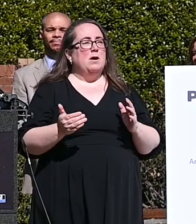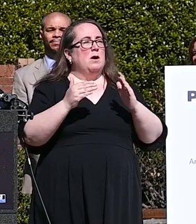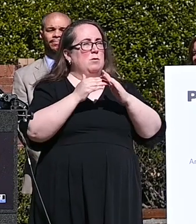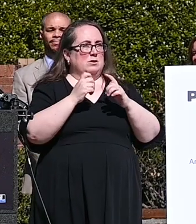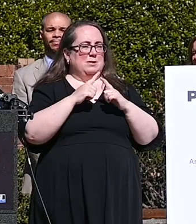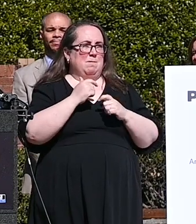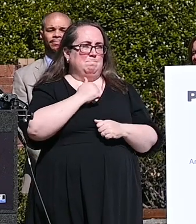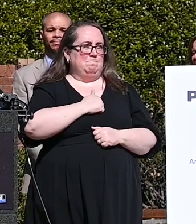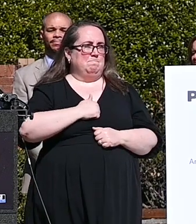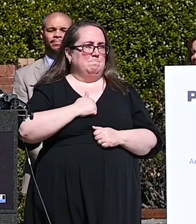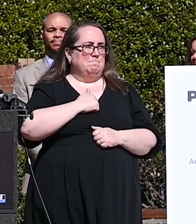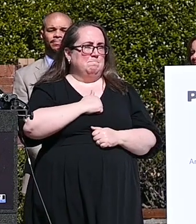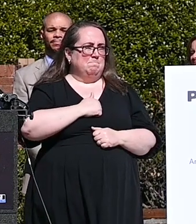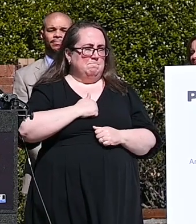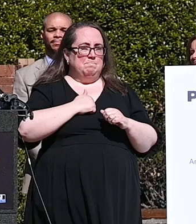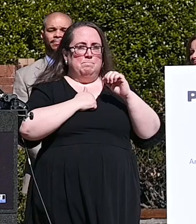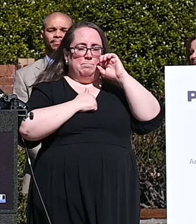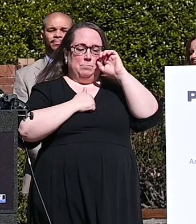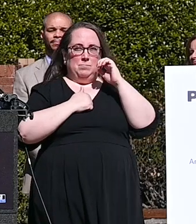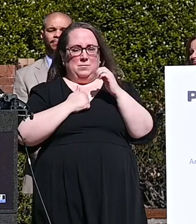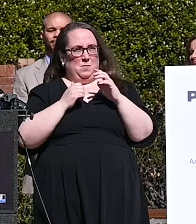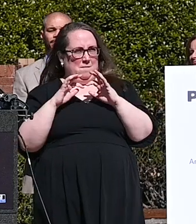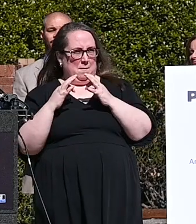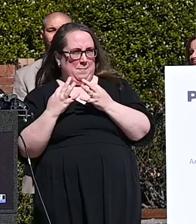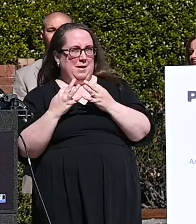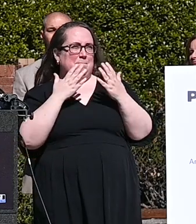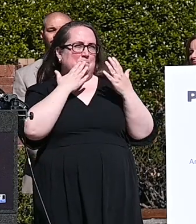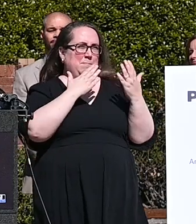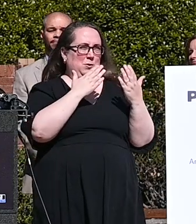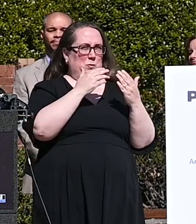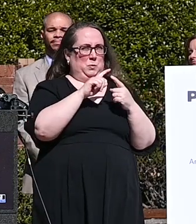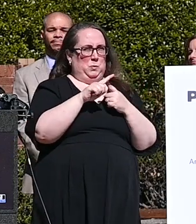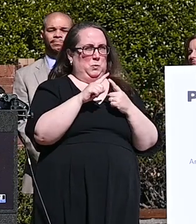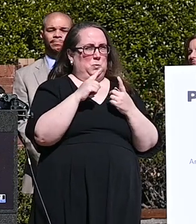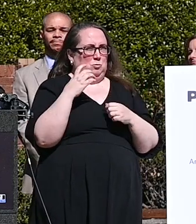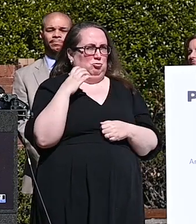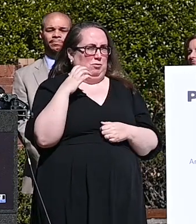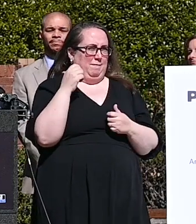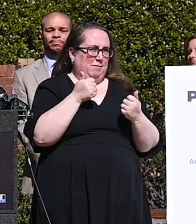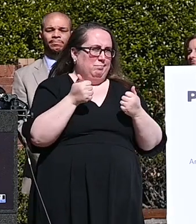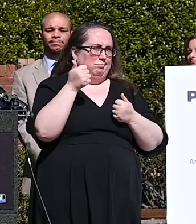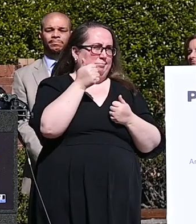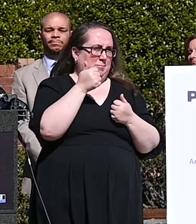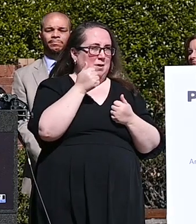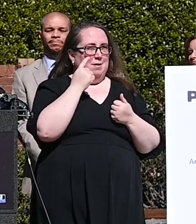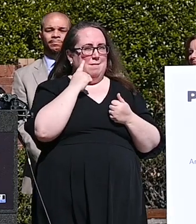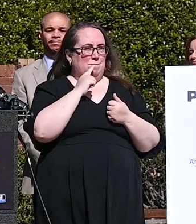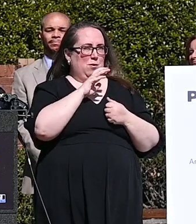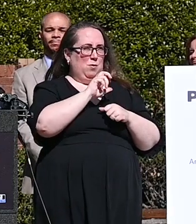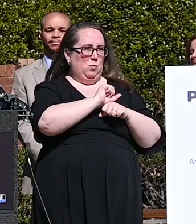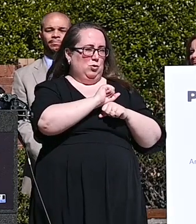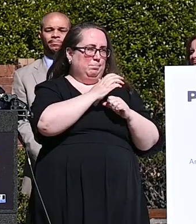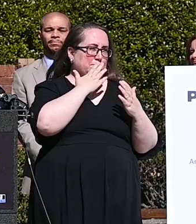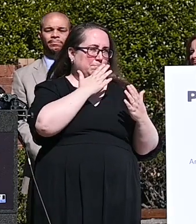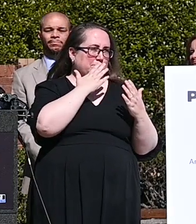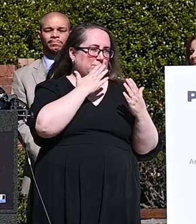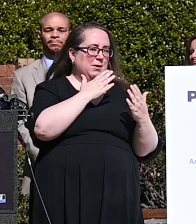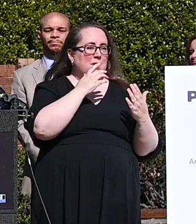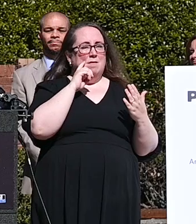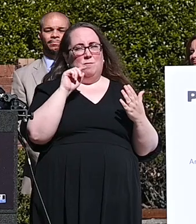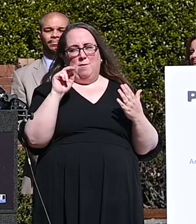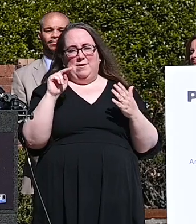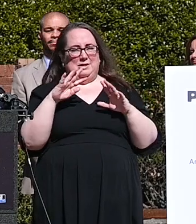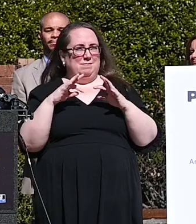express my deepest gratitude to Corporal Zufall and our Howard County Police Department for their work on this case, and to